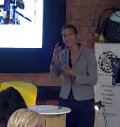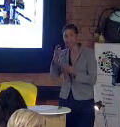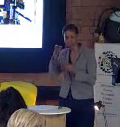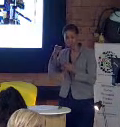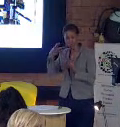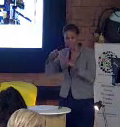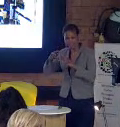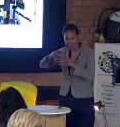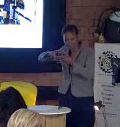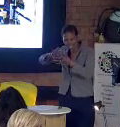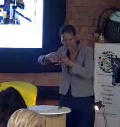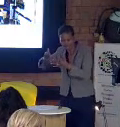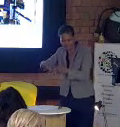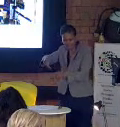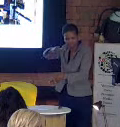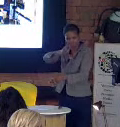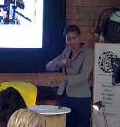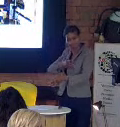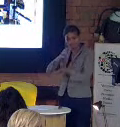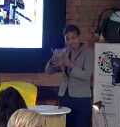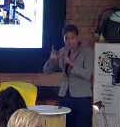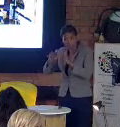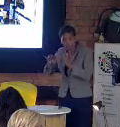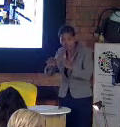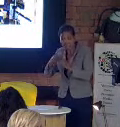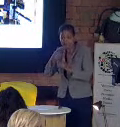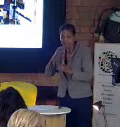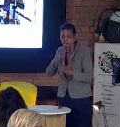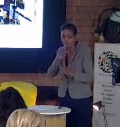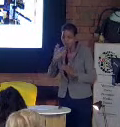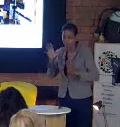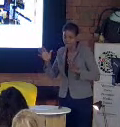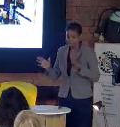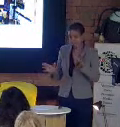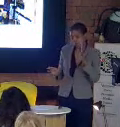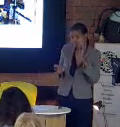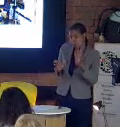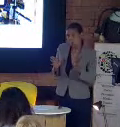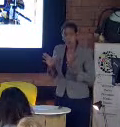kind of interacting with the illustrations? And is that something that you would want to do?